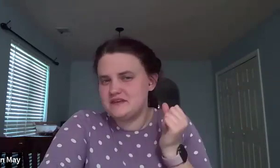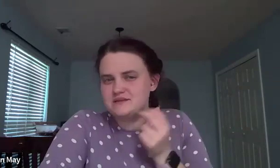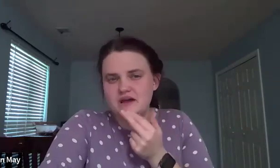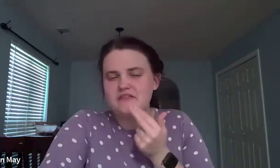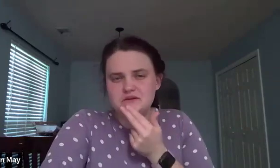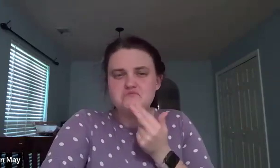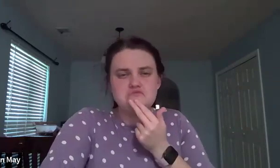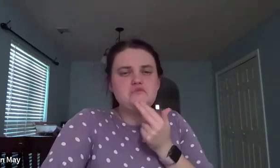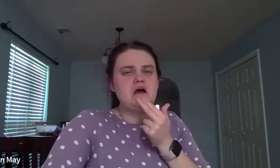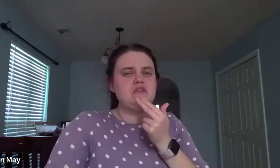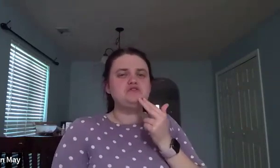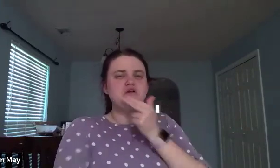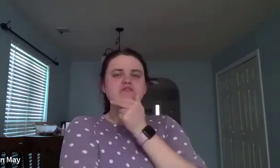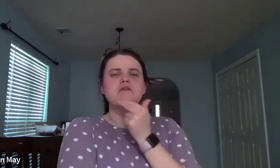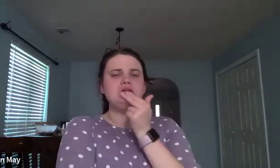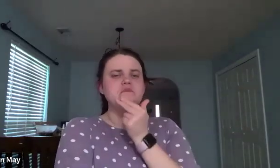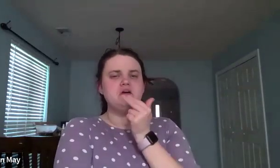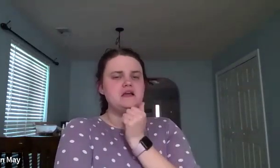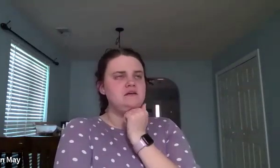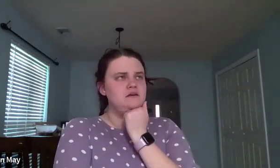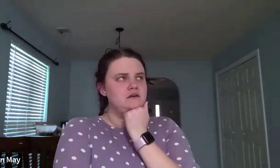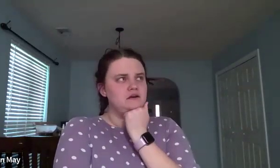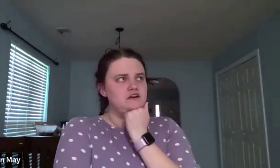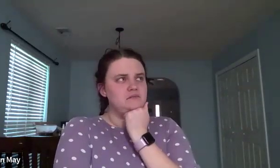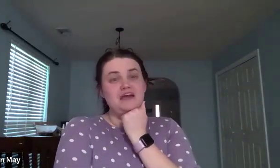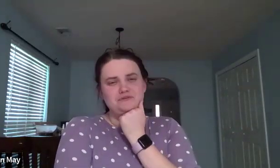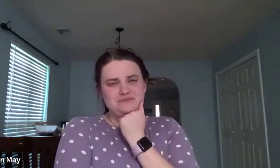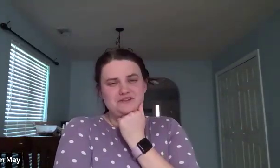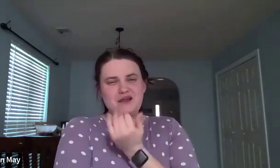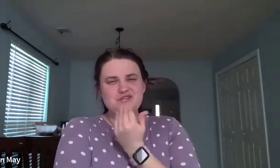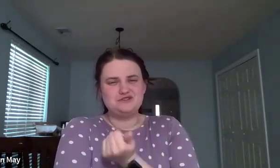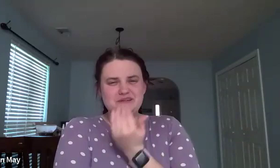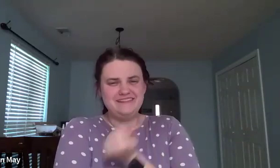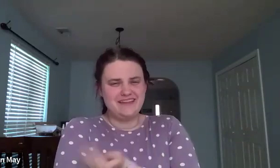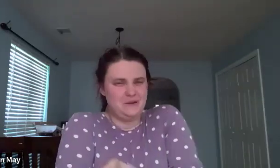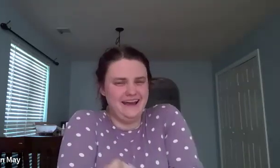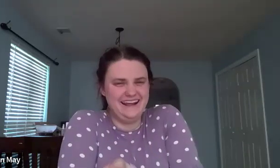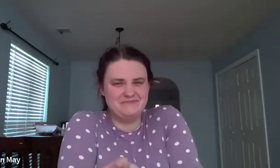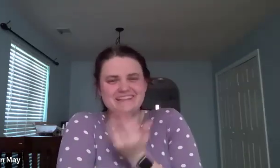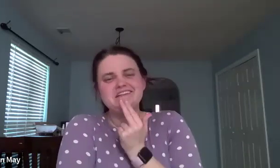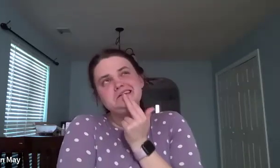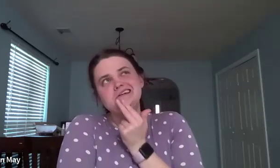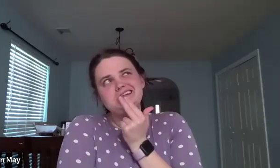think you could get, like, it'd be fine. I don't typically, I always go sweetie. That's what I'm like,